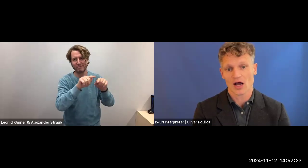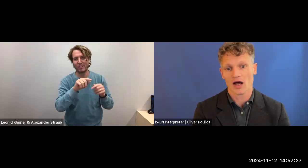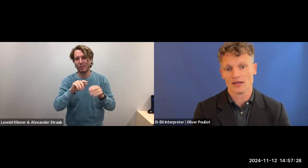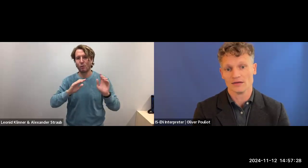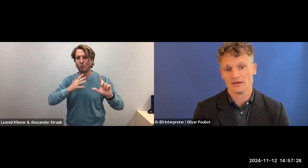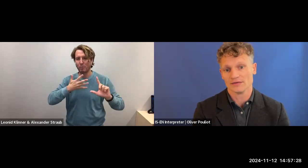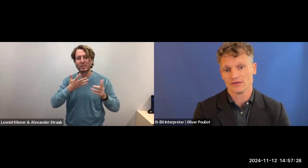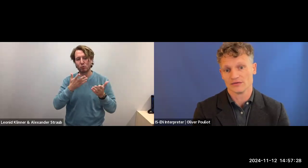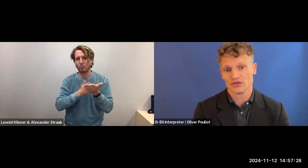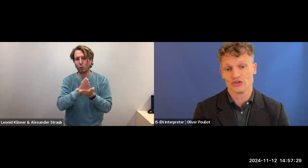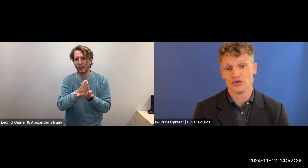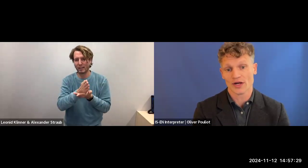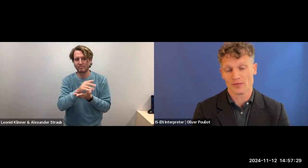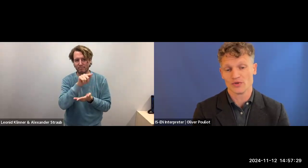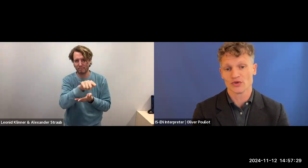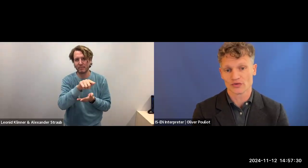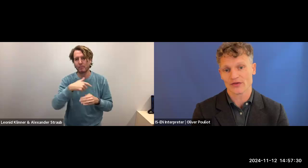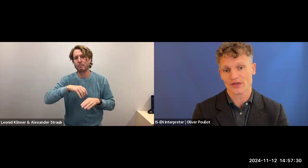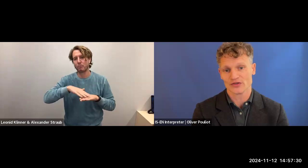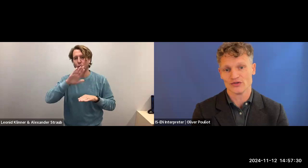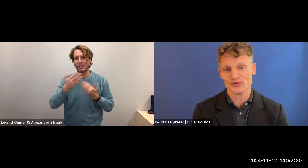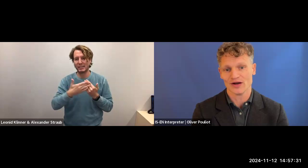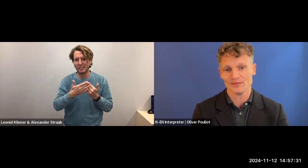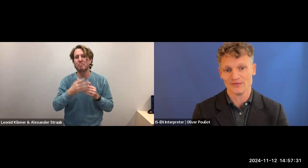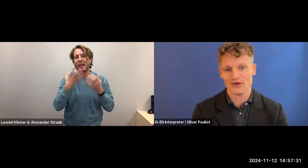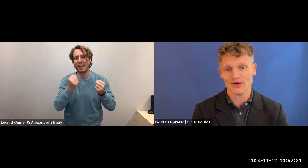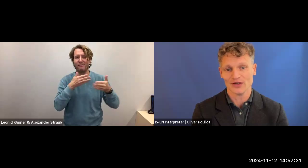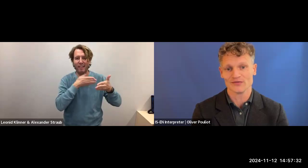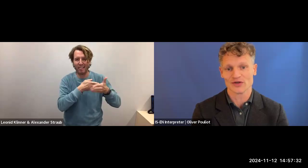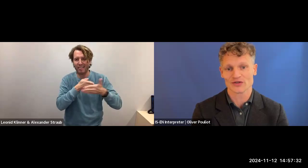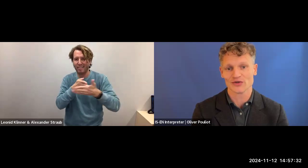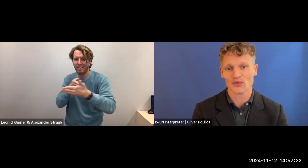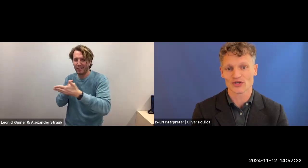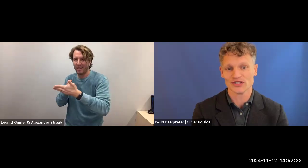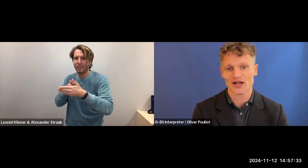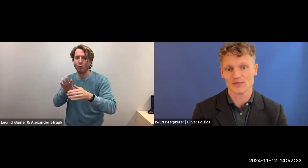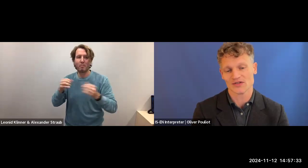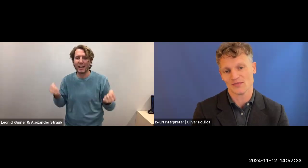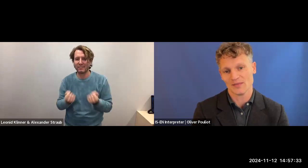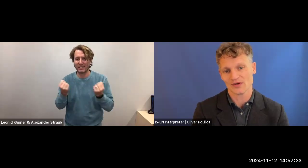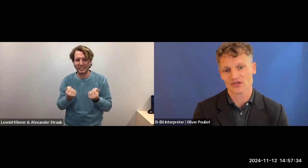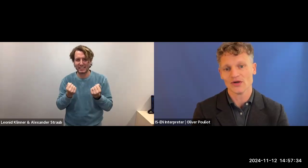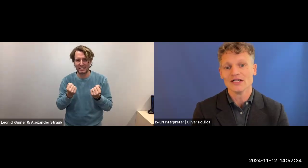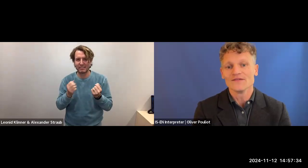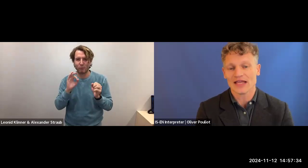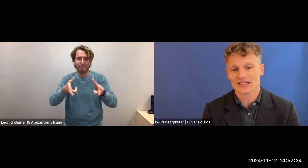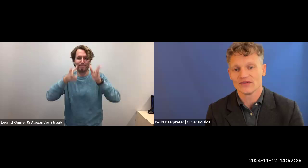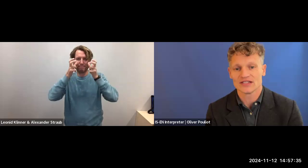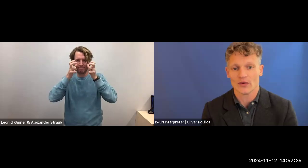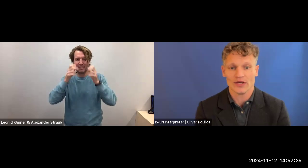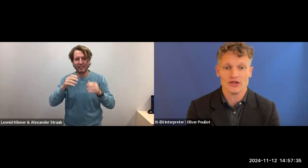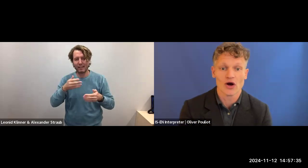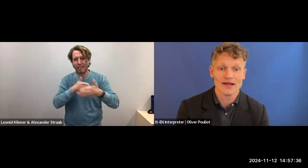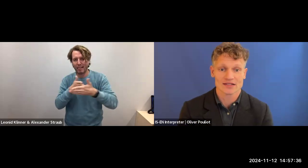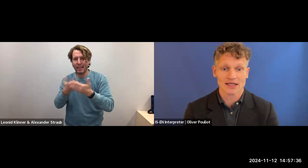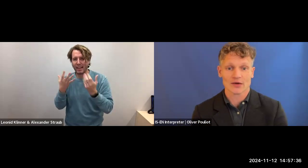successful to do on a computer rather than to do in a traditional worksheet on a piece of paper. So the